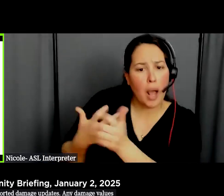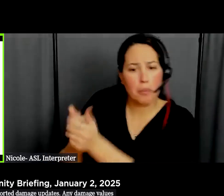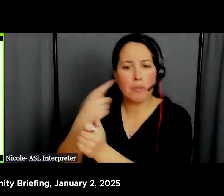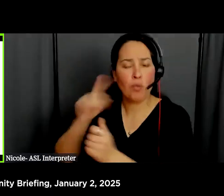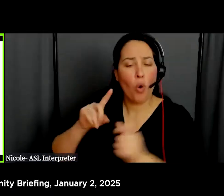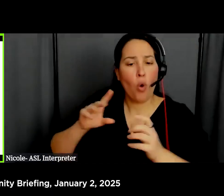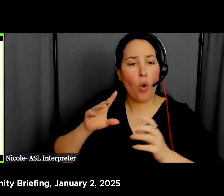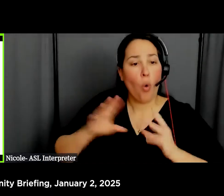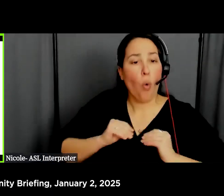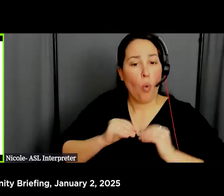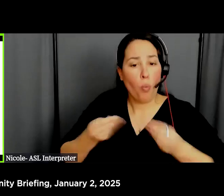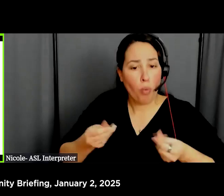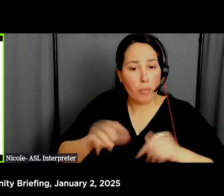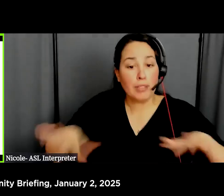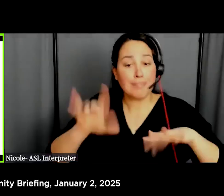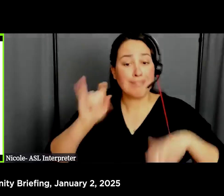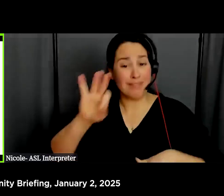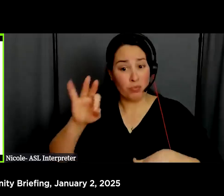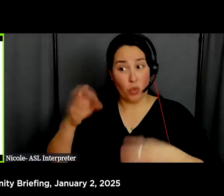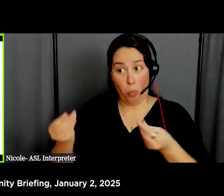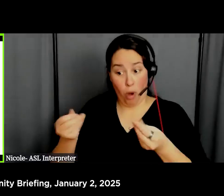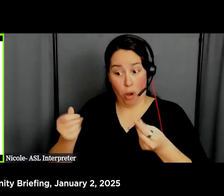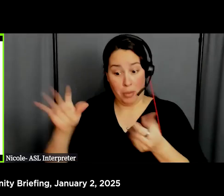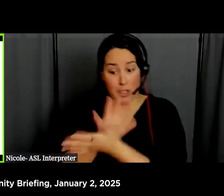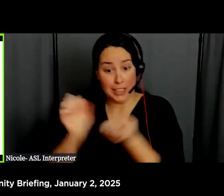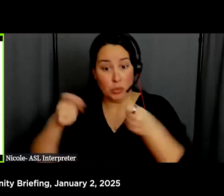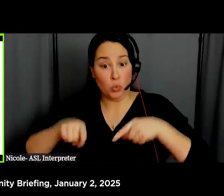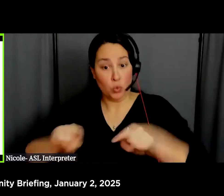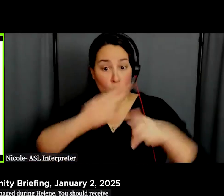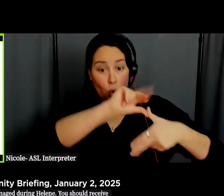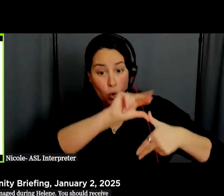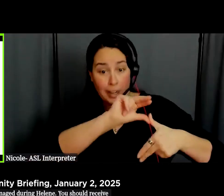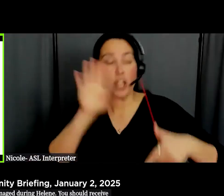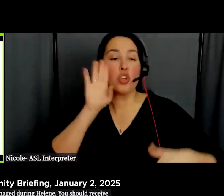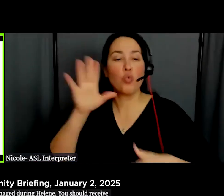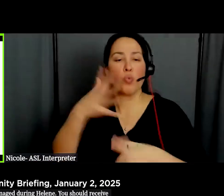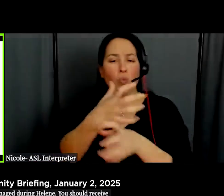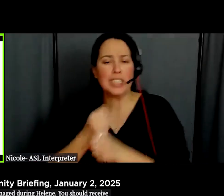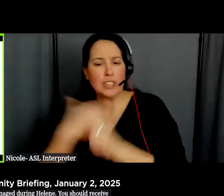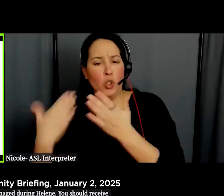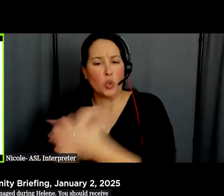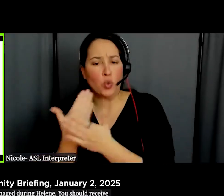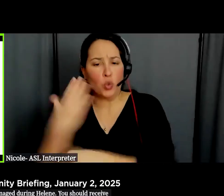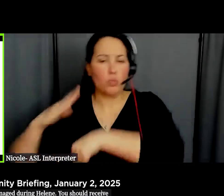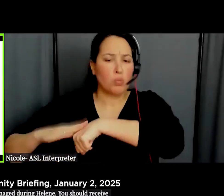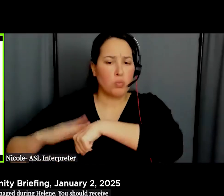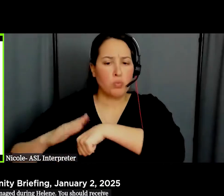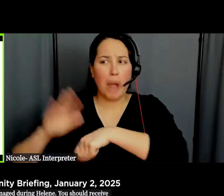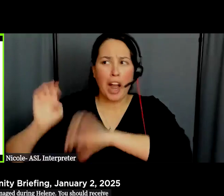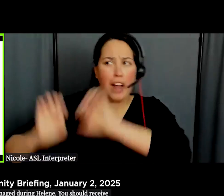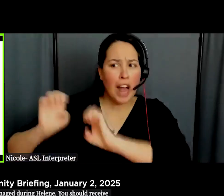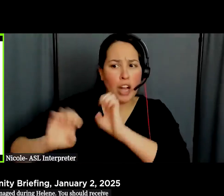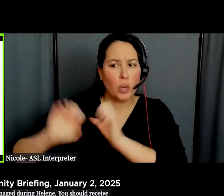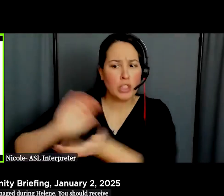was damaged during Helene, you should receive a new notice of value in the mail by late February or